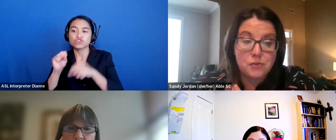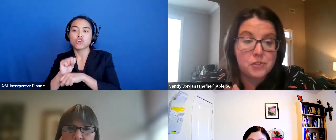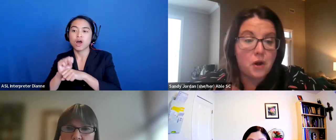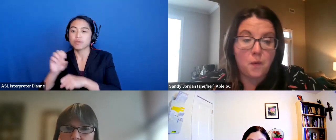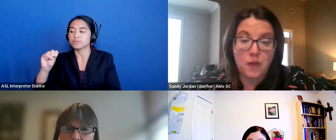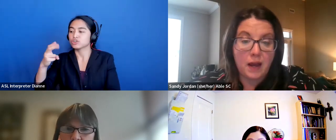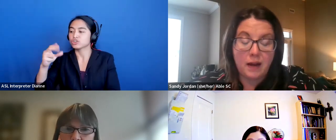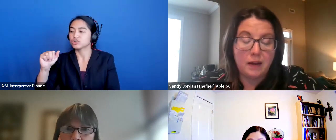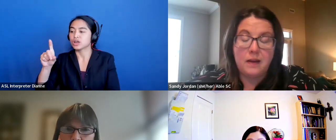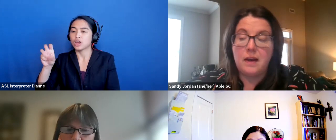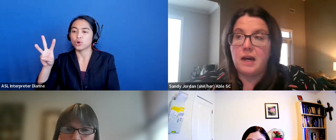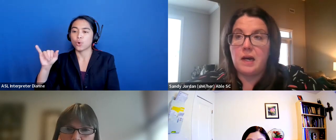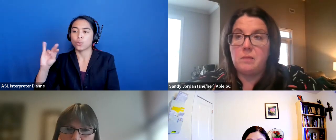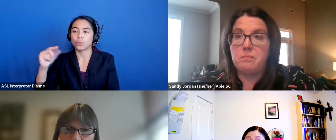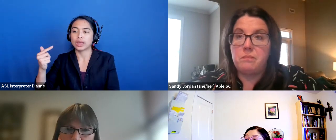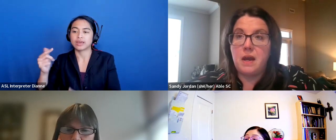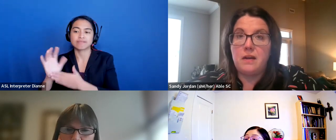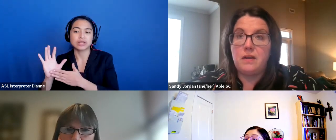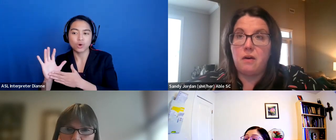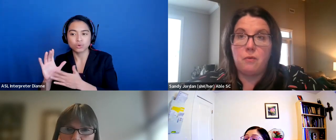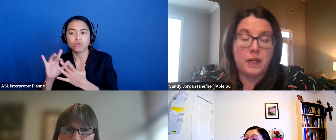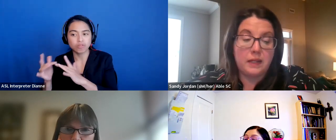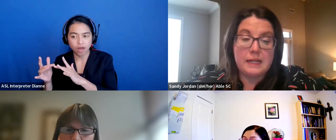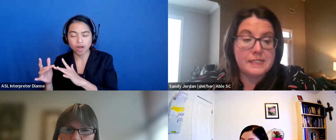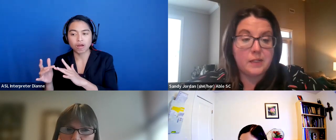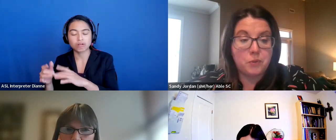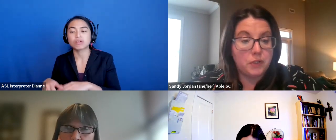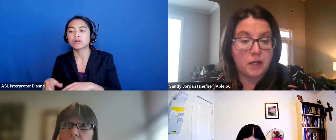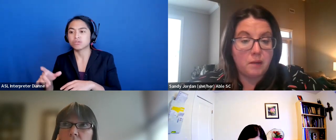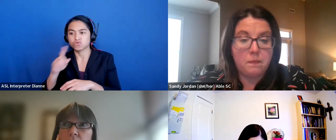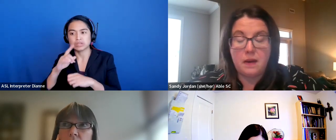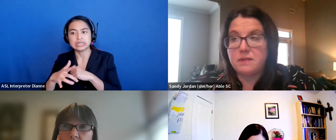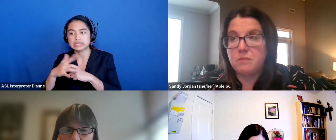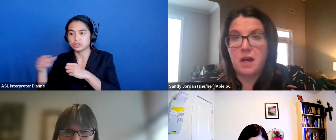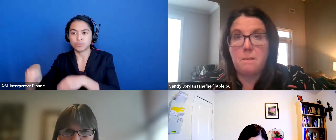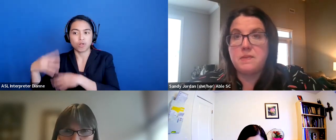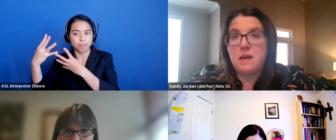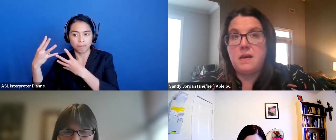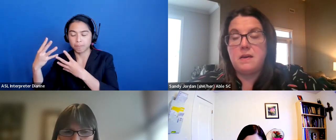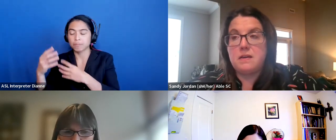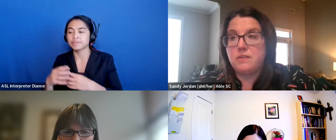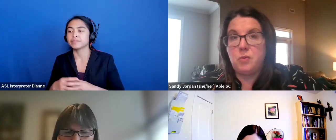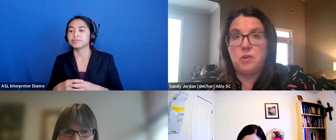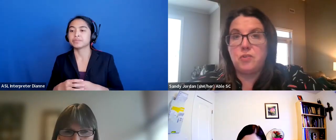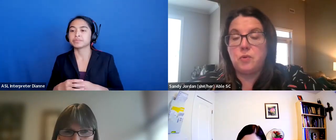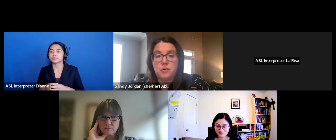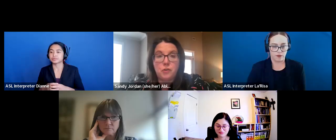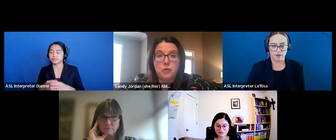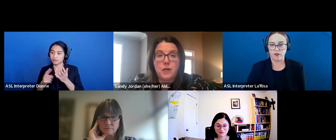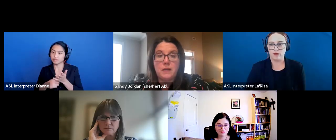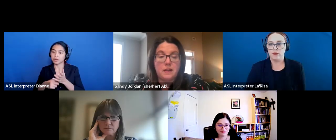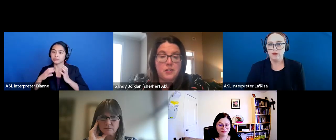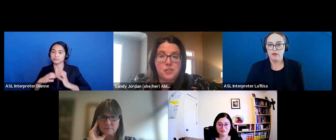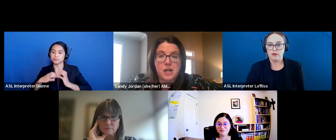like videos online that, are really easy to pull up, that sometimes consumers